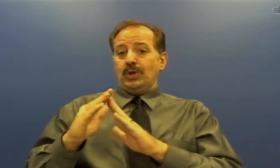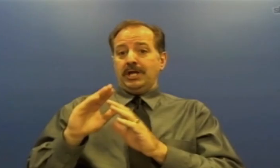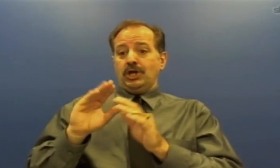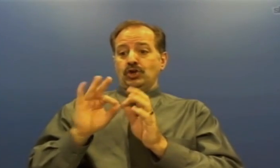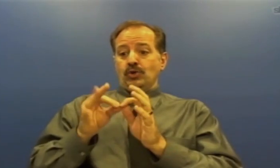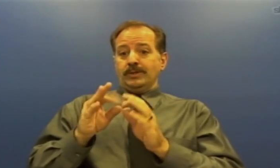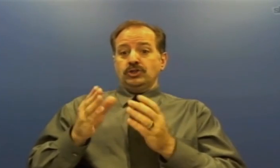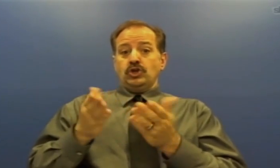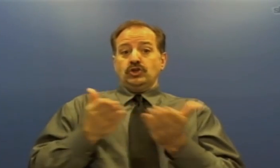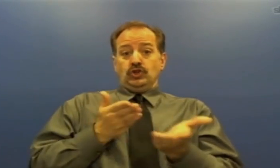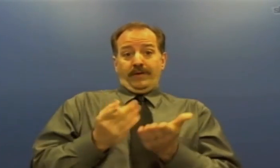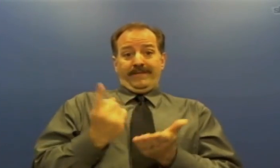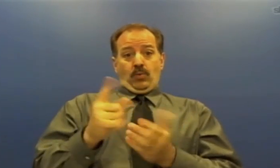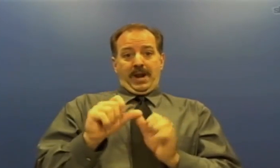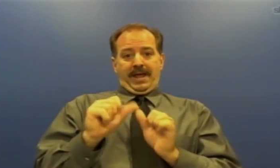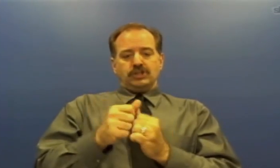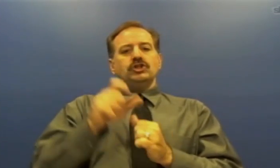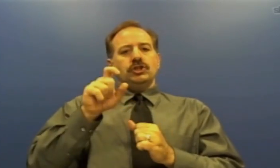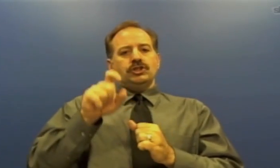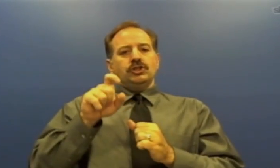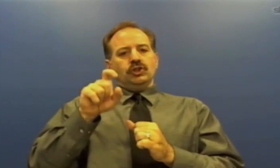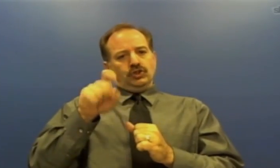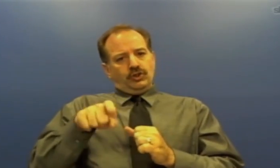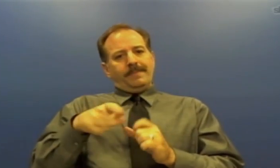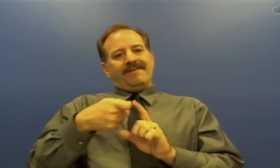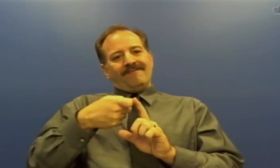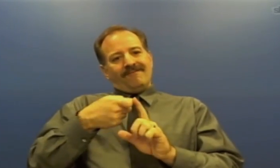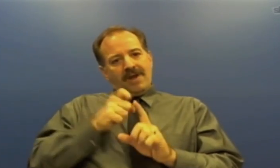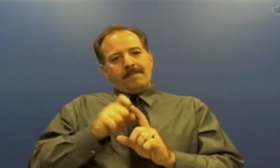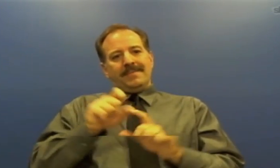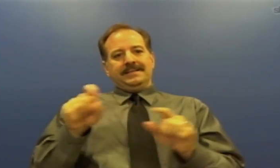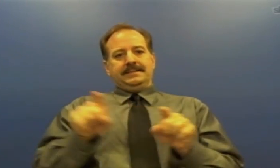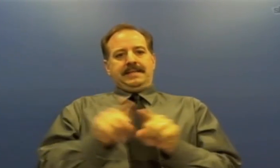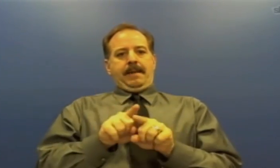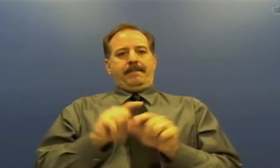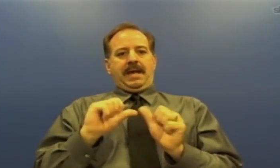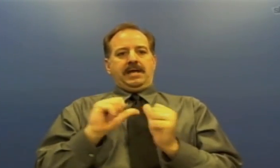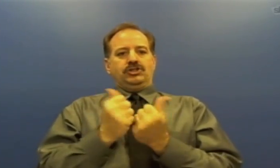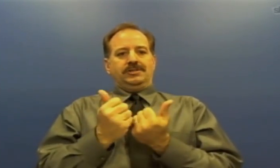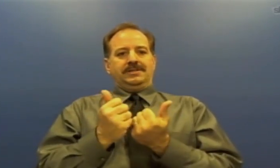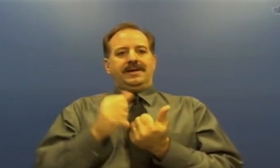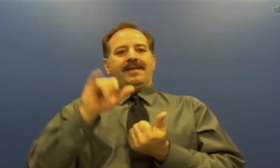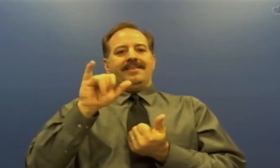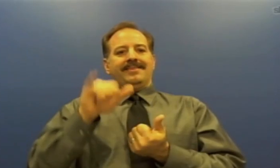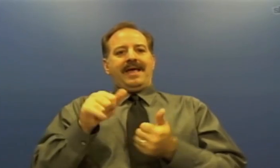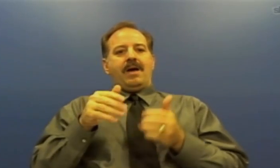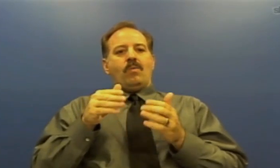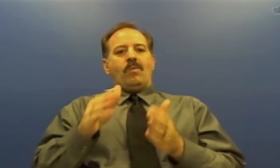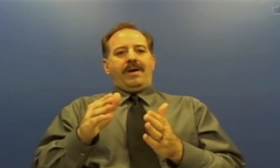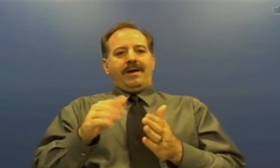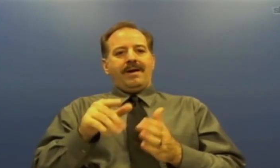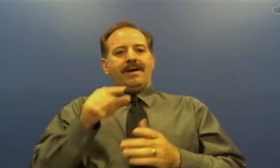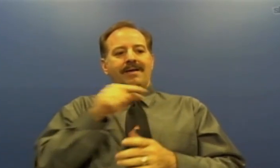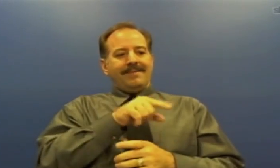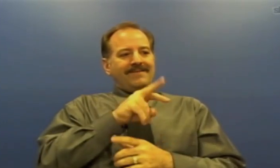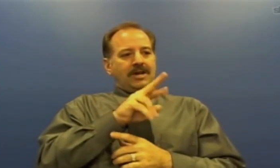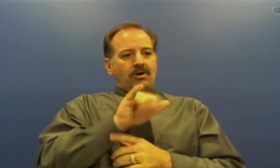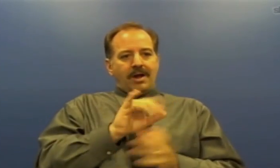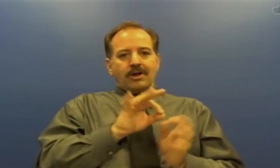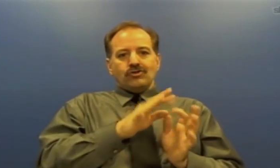it might be that the VRI interpreter and the community service agency are being provided through the same agency. So